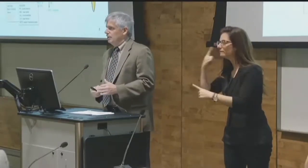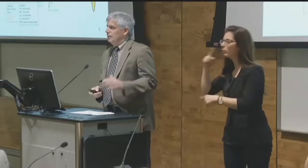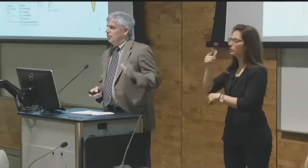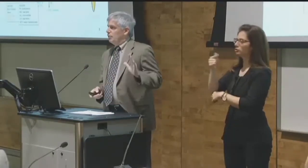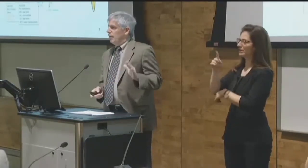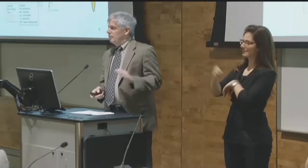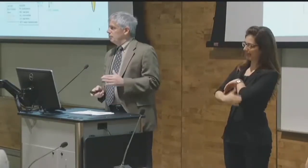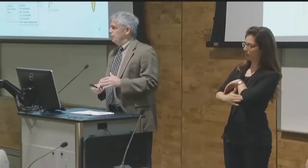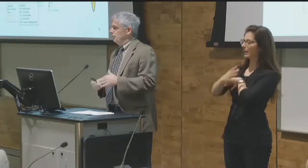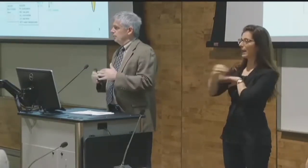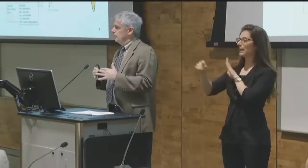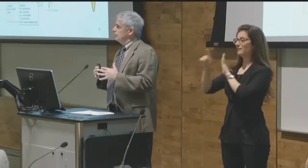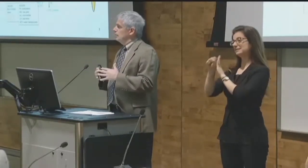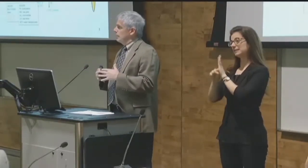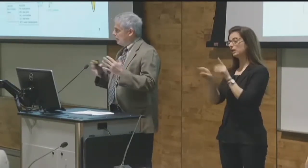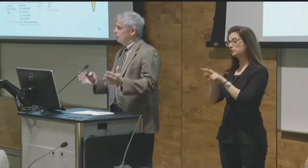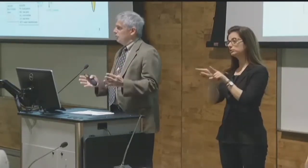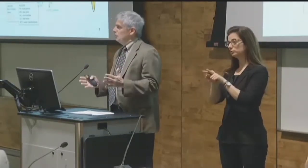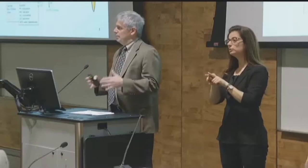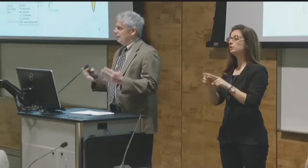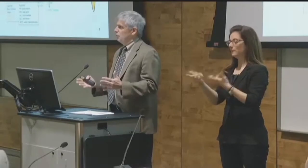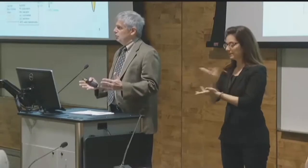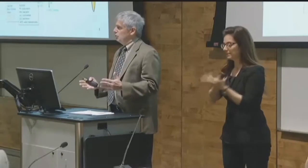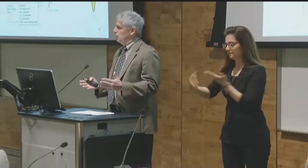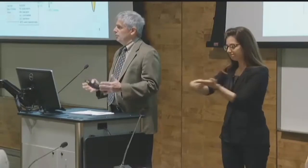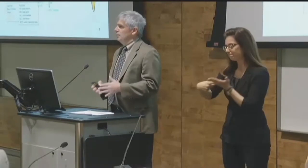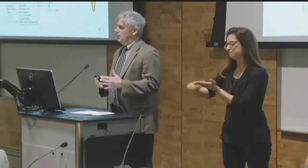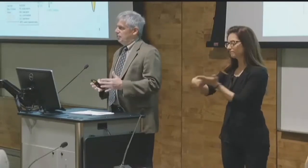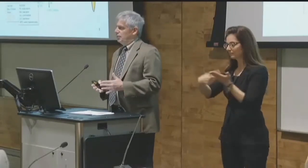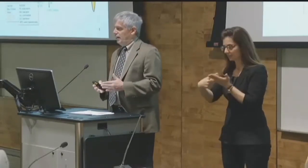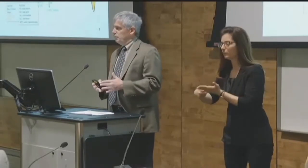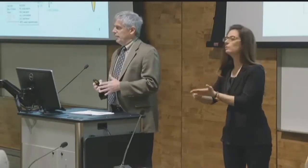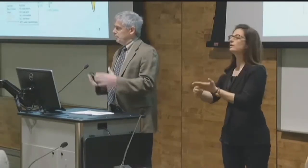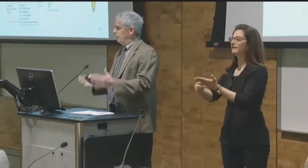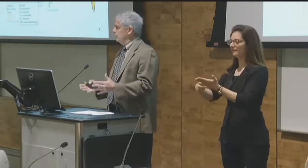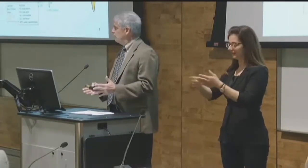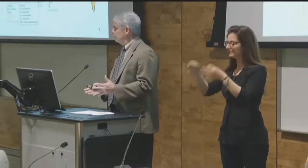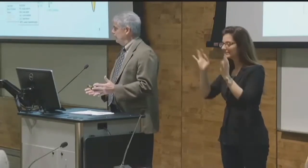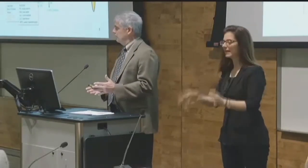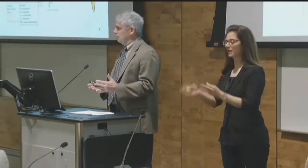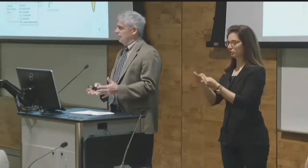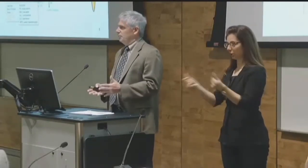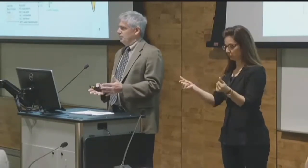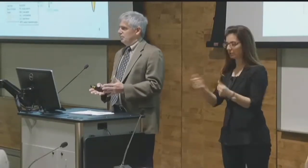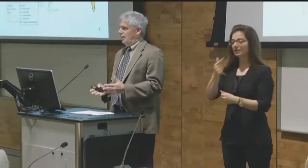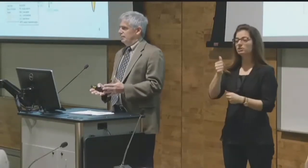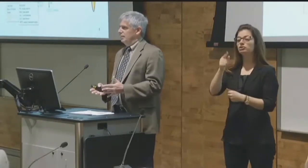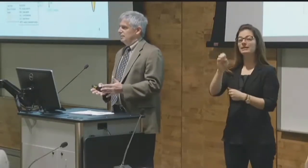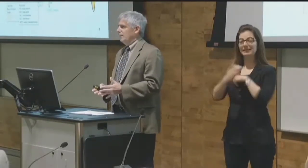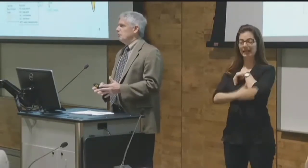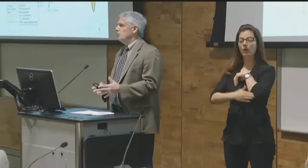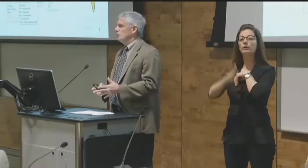well. We were able to come up with a solution. That solution was Genesee County would lay a parallel pipeline to the 72-inch